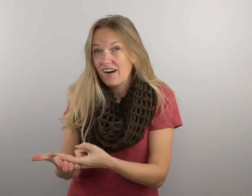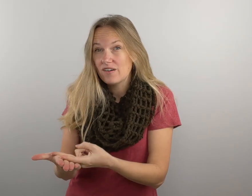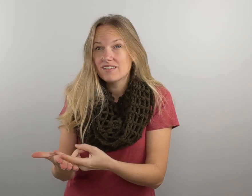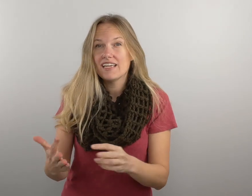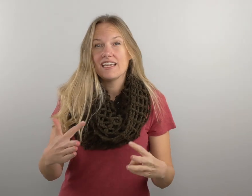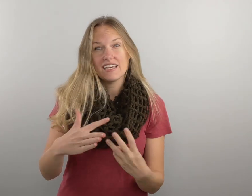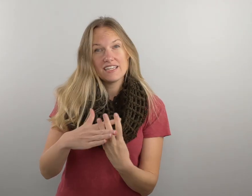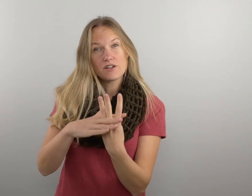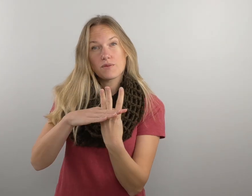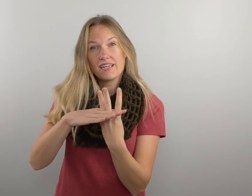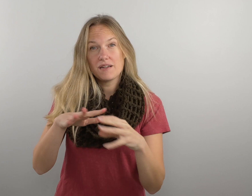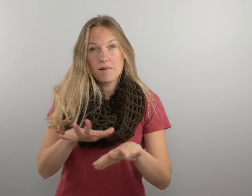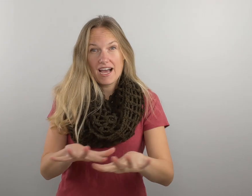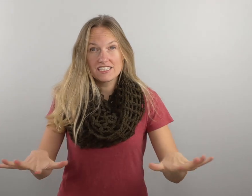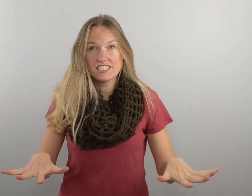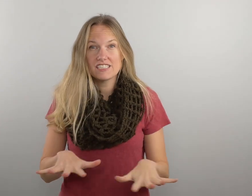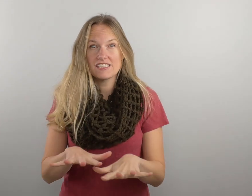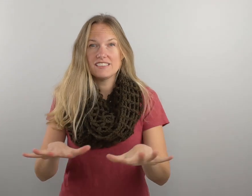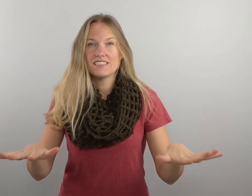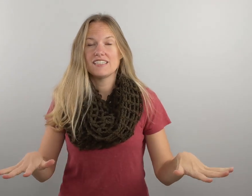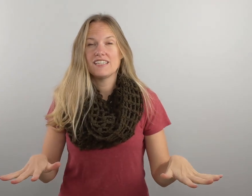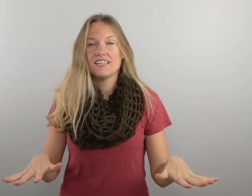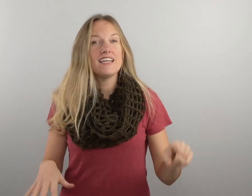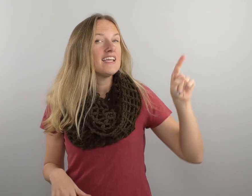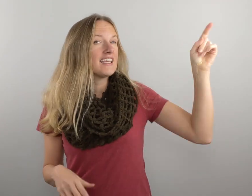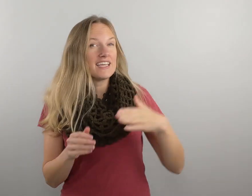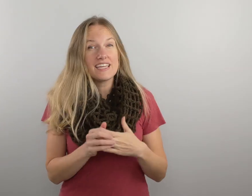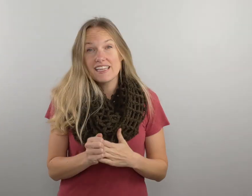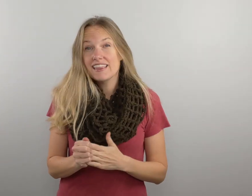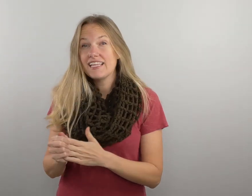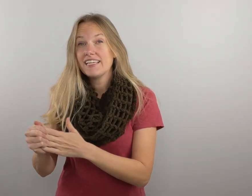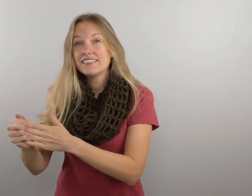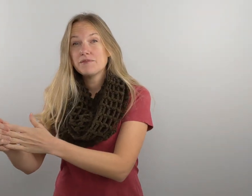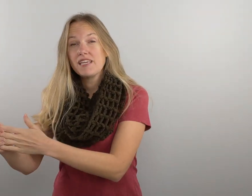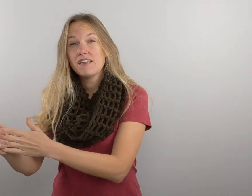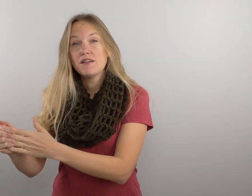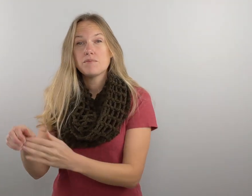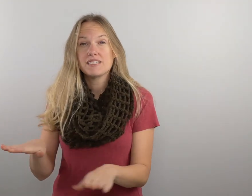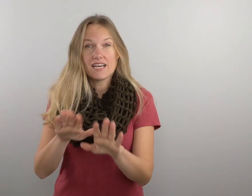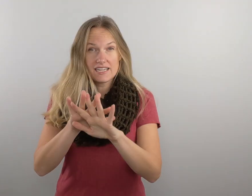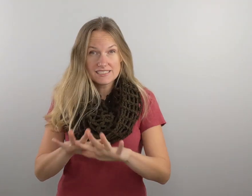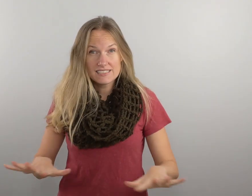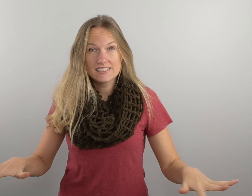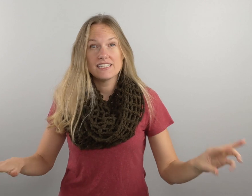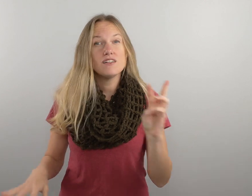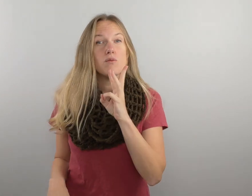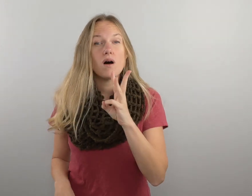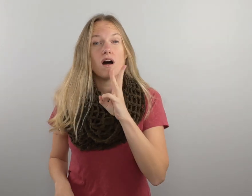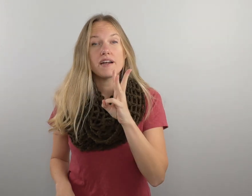down in green pastures. He leads me beside still